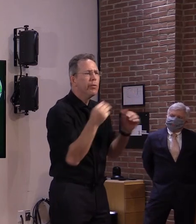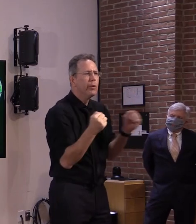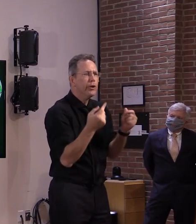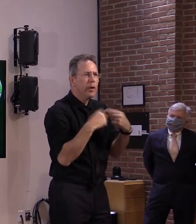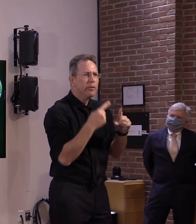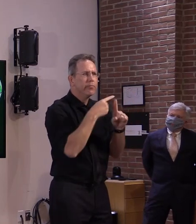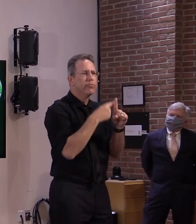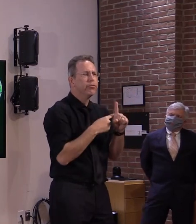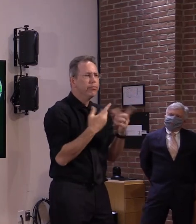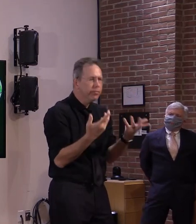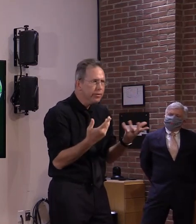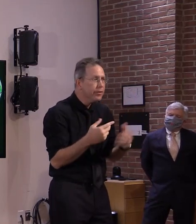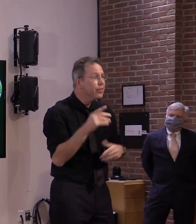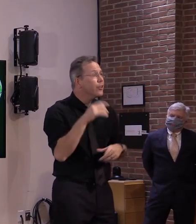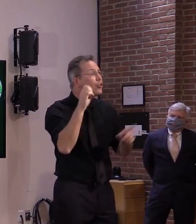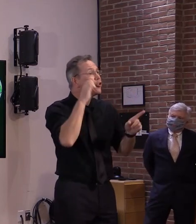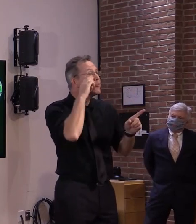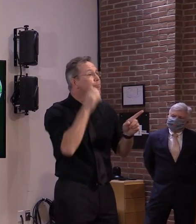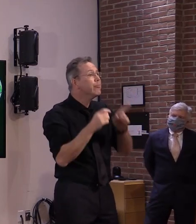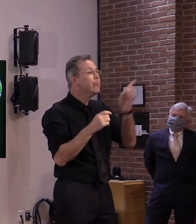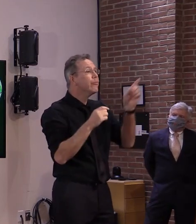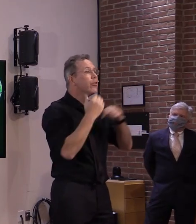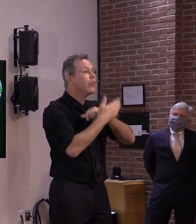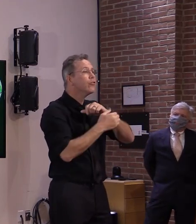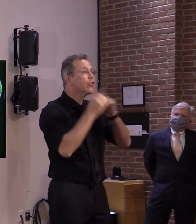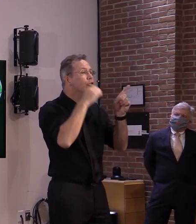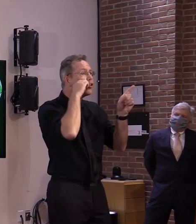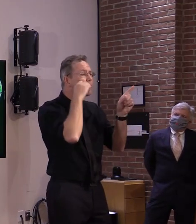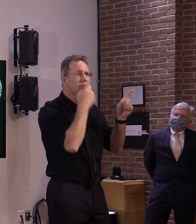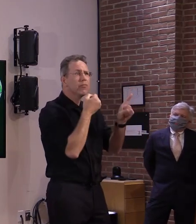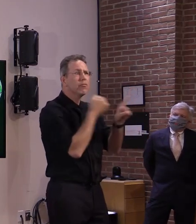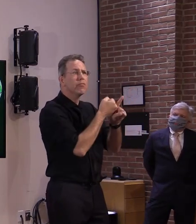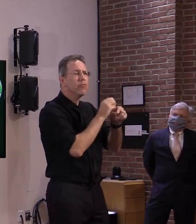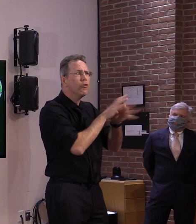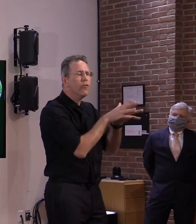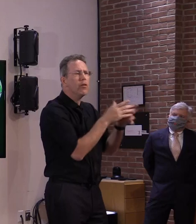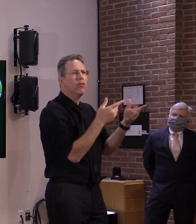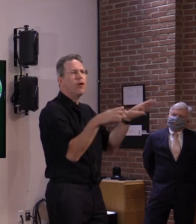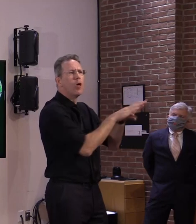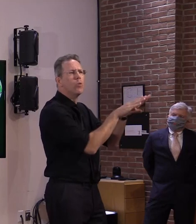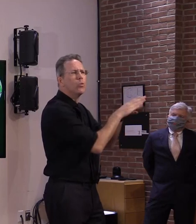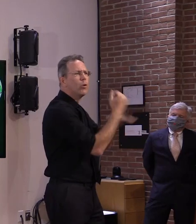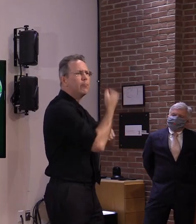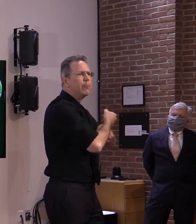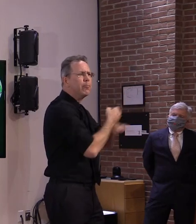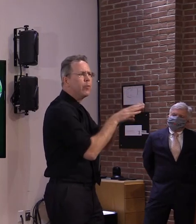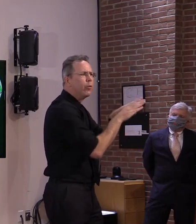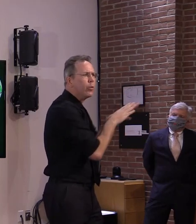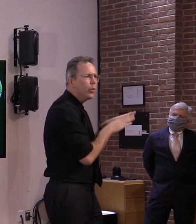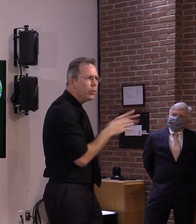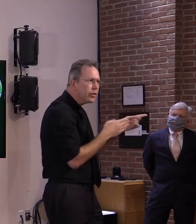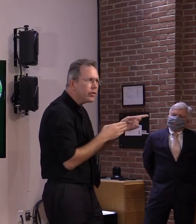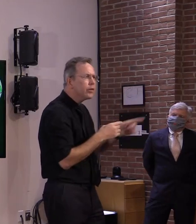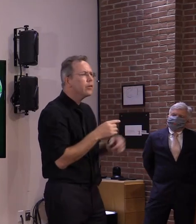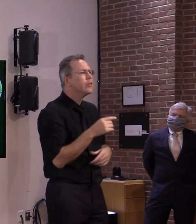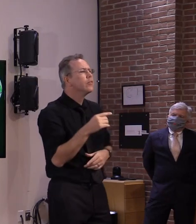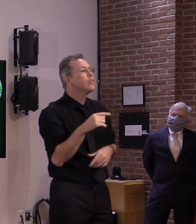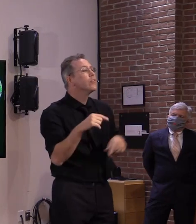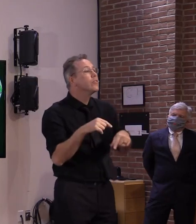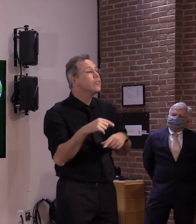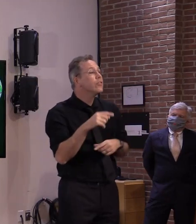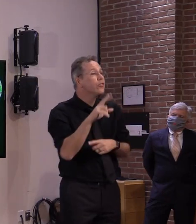are going into lockdown again. The U.S. just had a day with 100,000